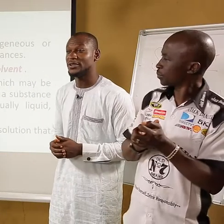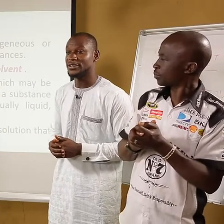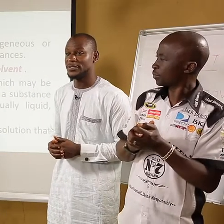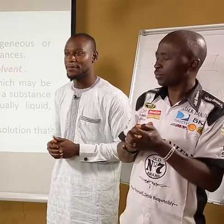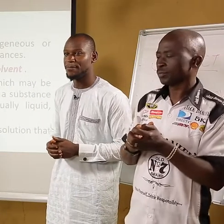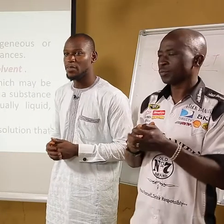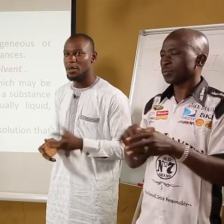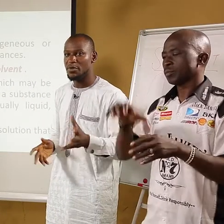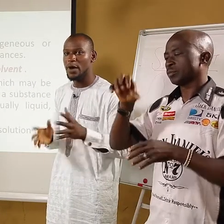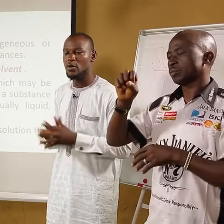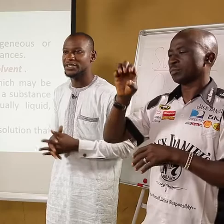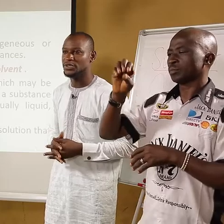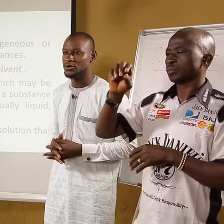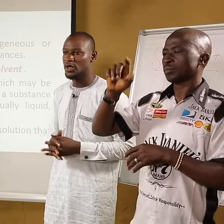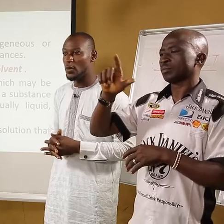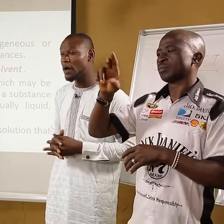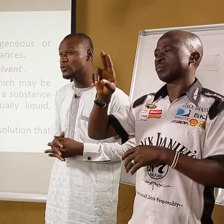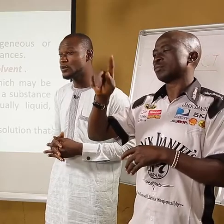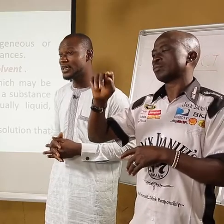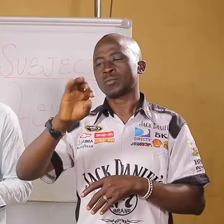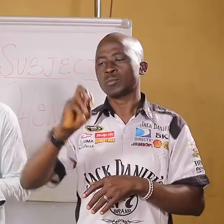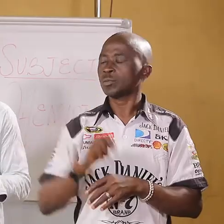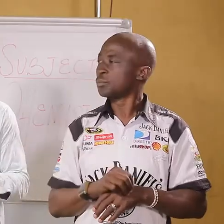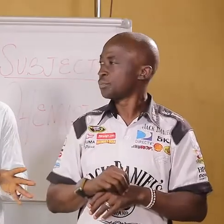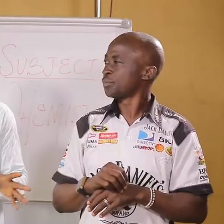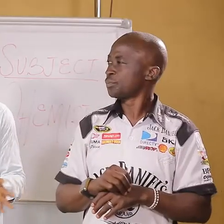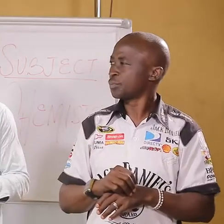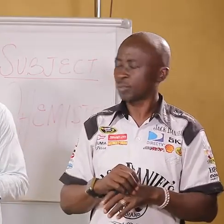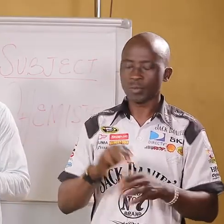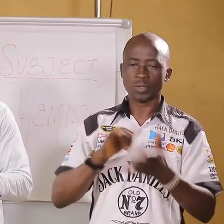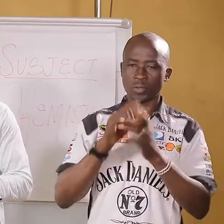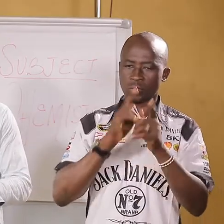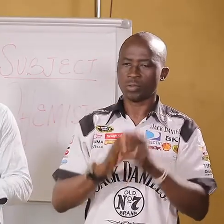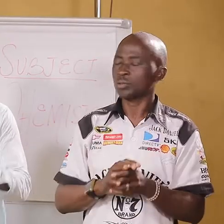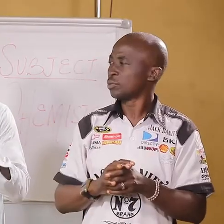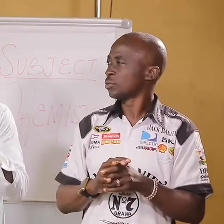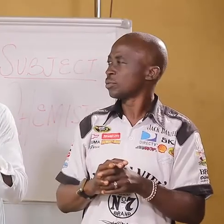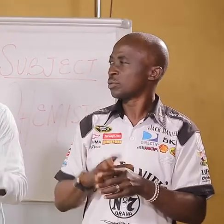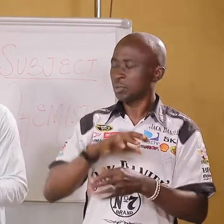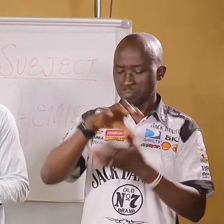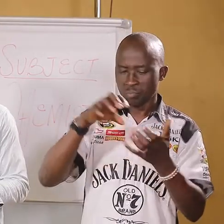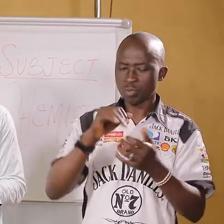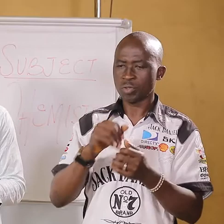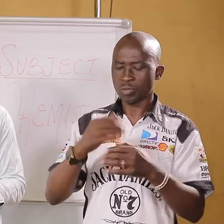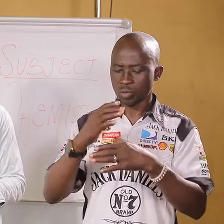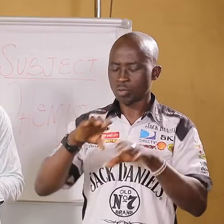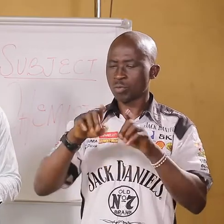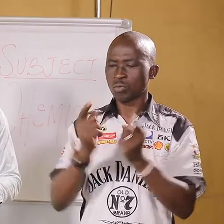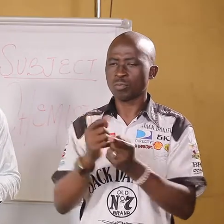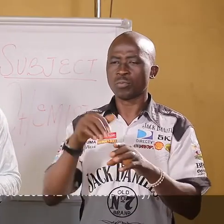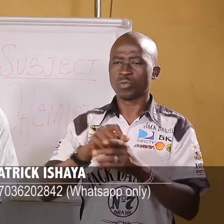Which is solution. Before I continue, you have to know that mixture are generally classified into two. There is what we